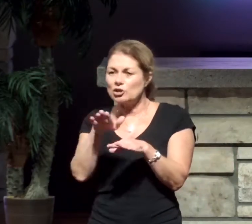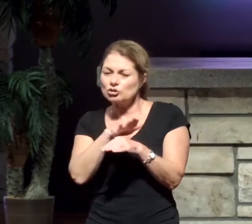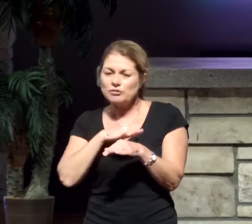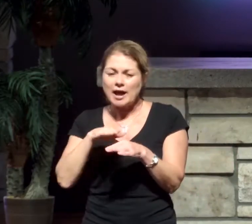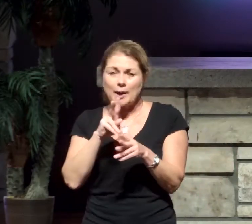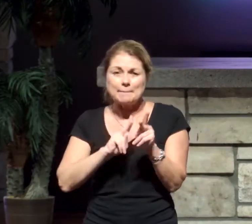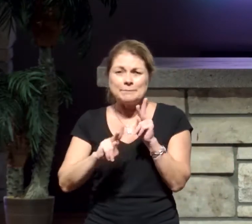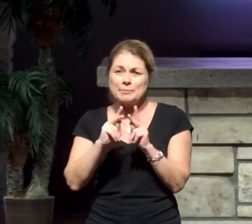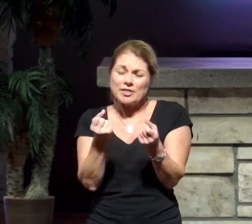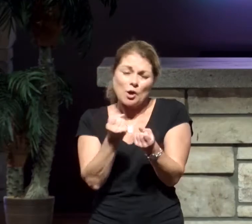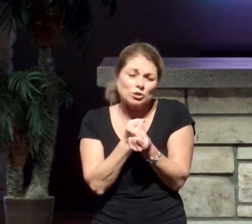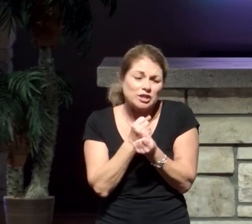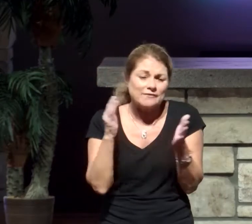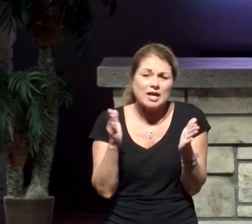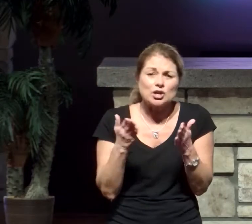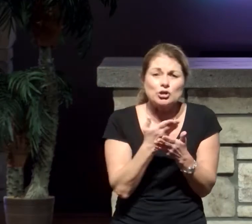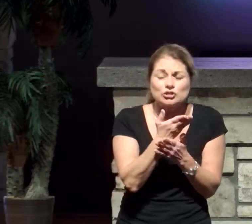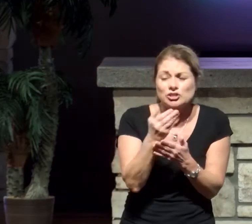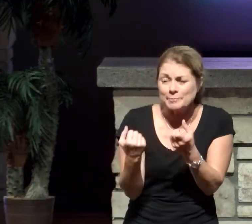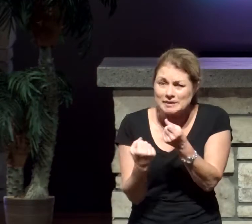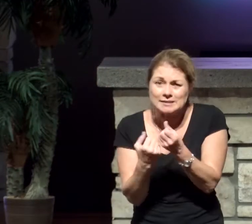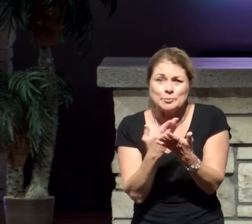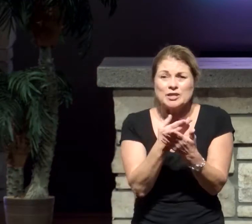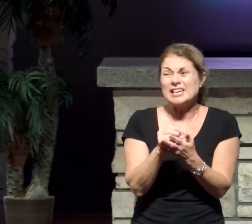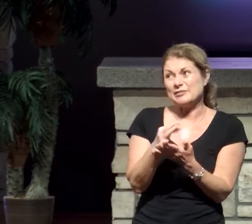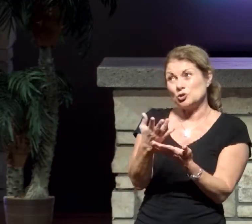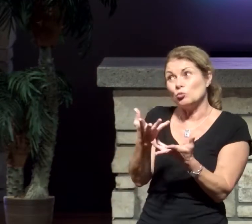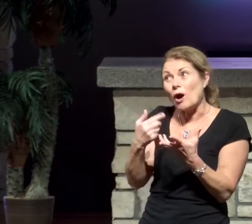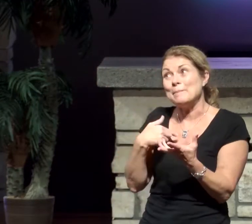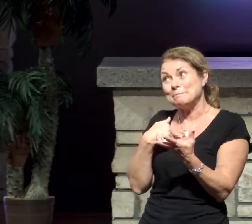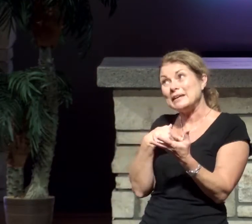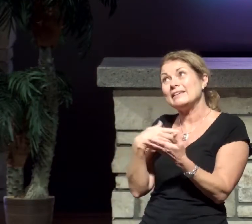encourage them and support them. And God, if you want me to be one of those people,